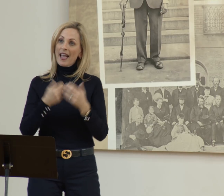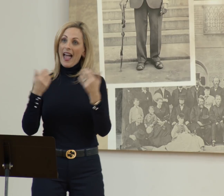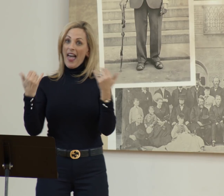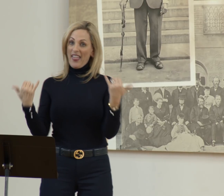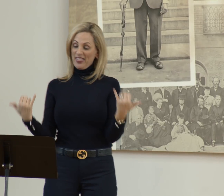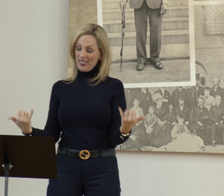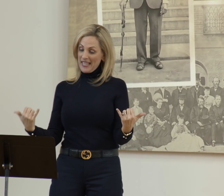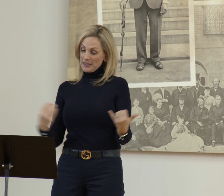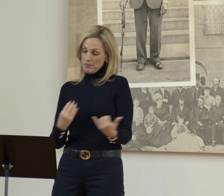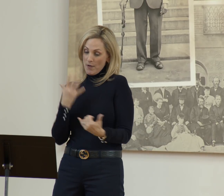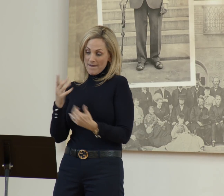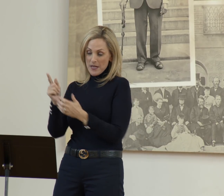revered.